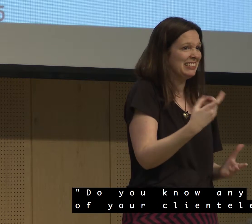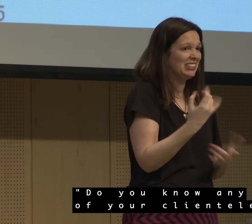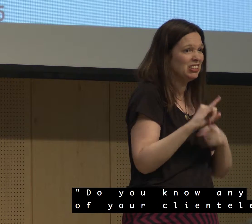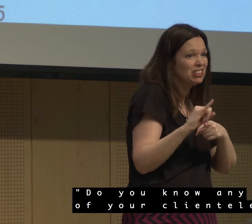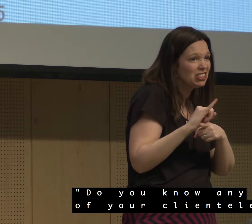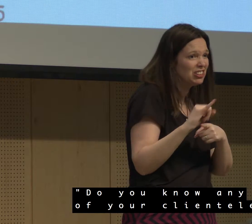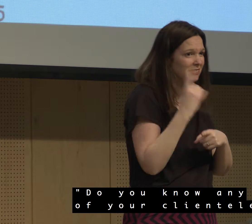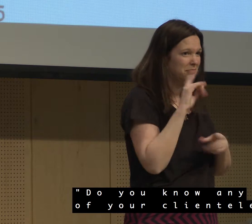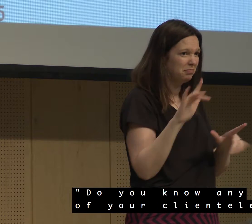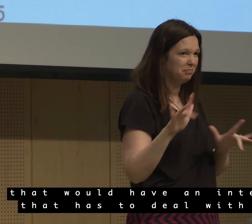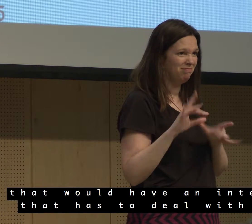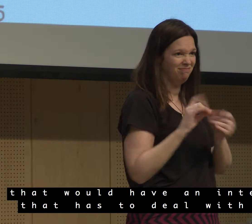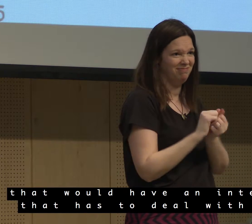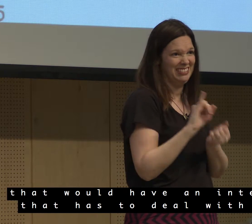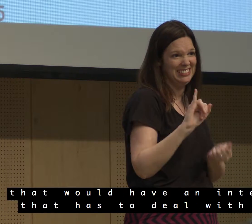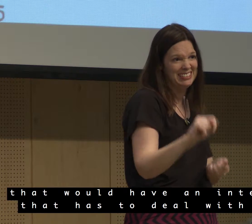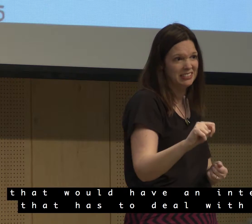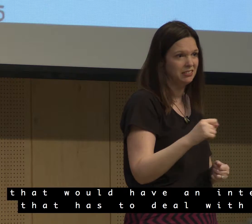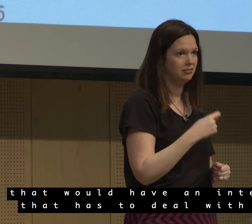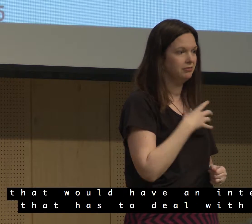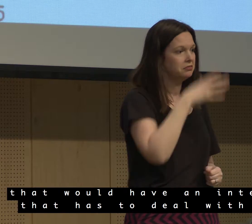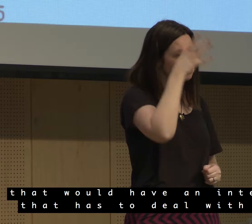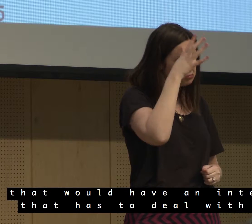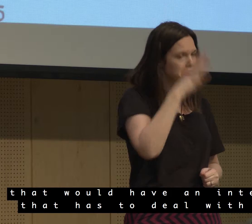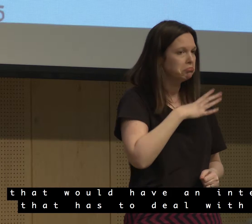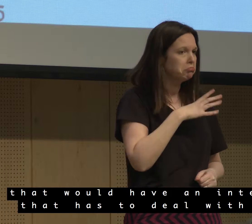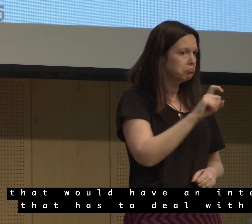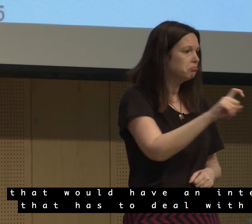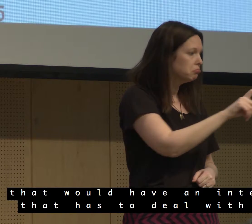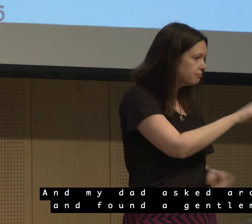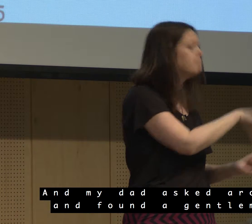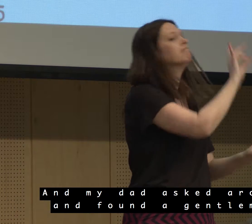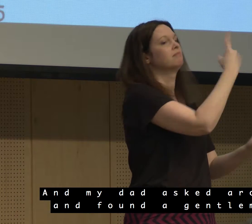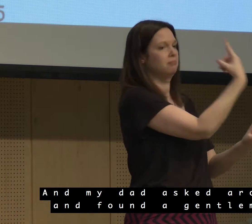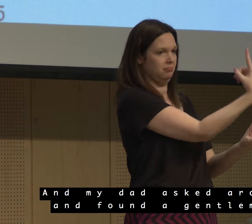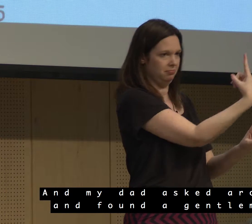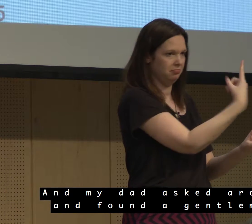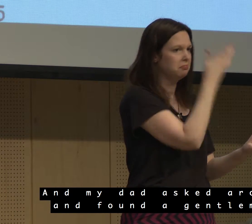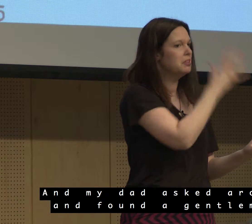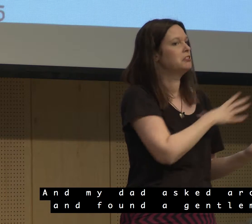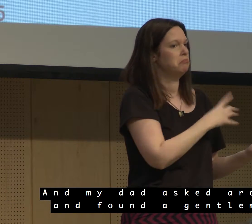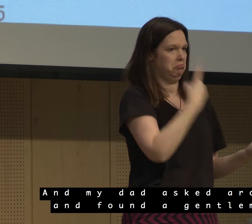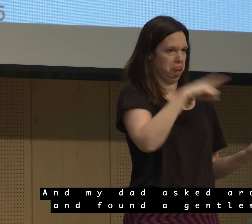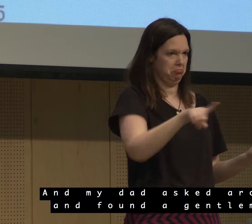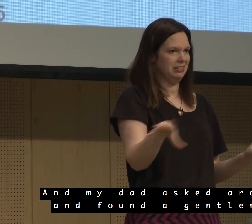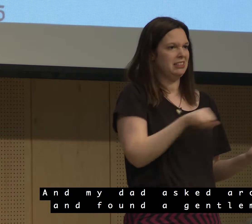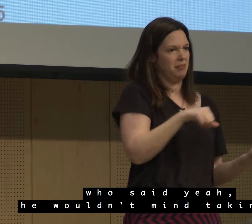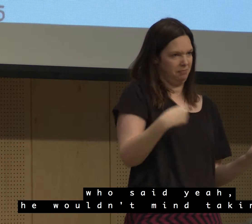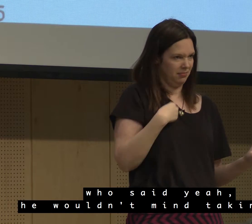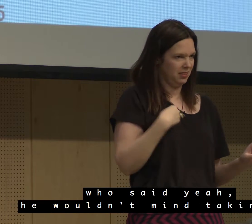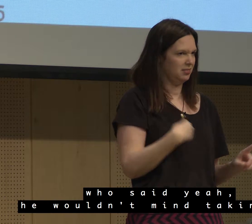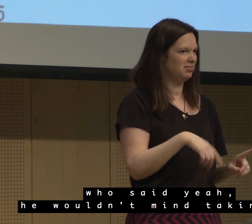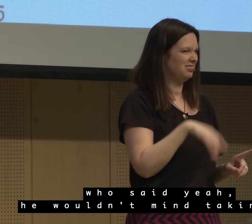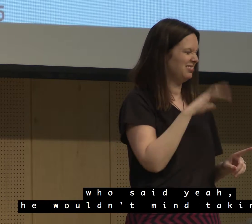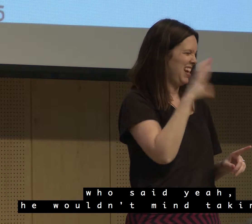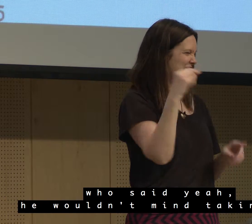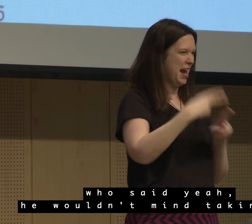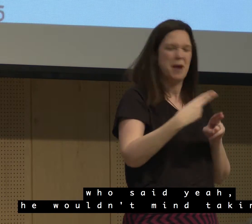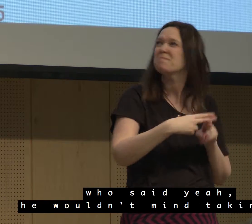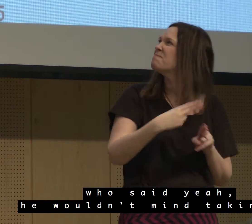any of your clientele that would have an internship that has to deal with IT? And my dad asked around and found a gentleman and said, yeah, he wouldn't mind taking